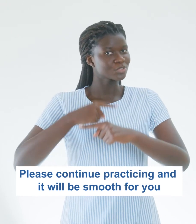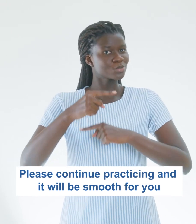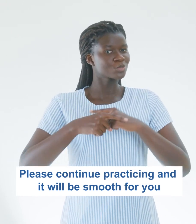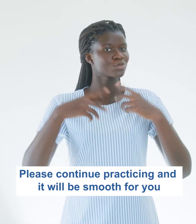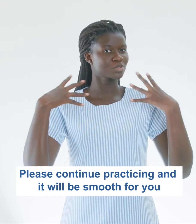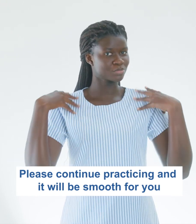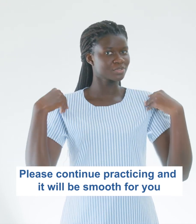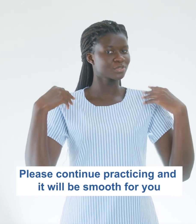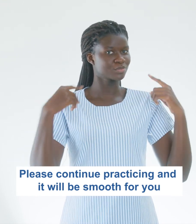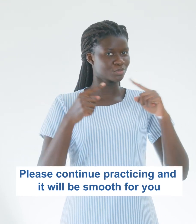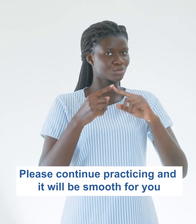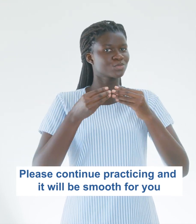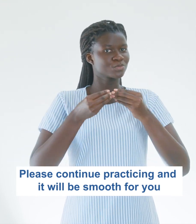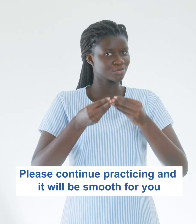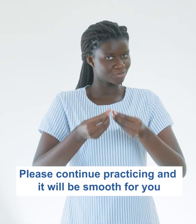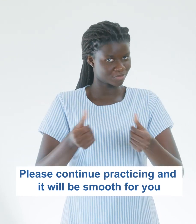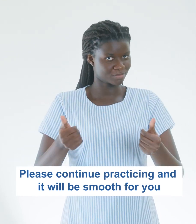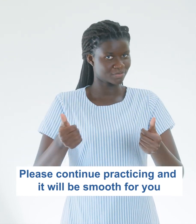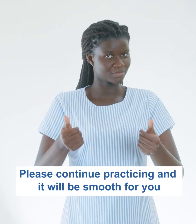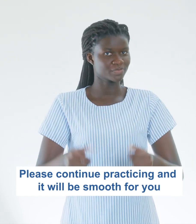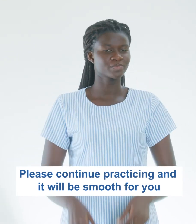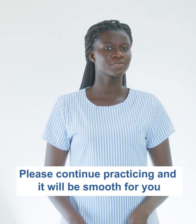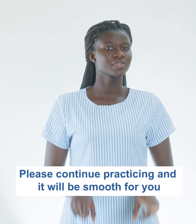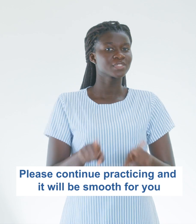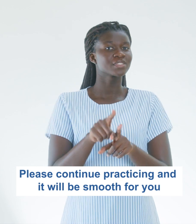Please continue practicing and it will be smooth for you.